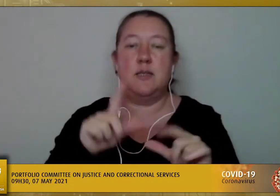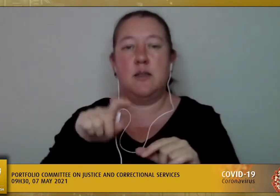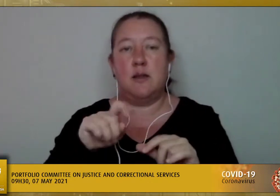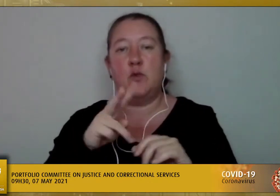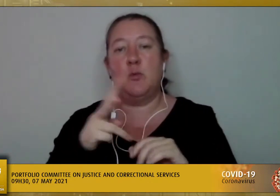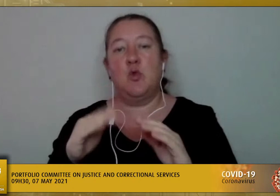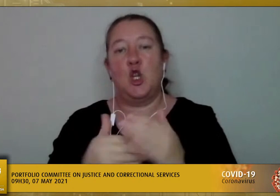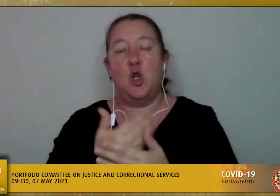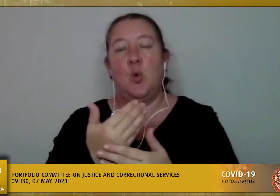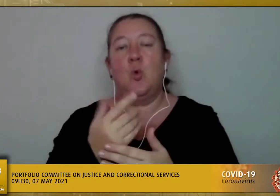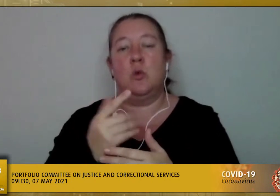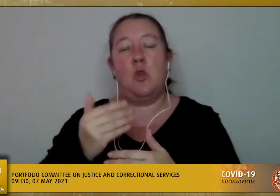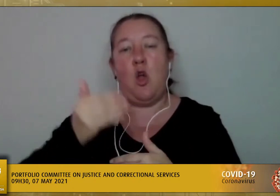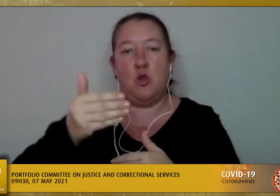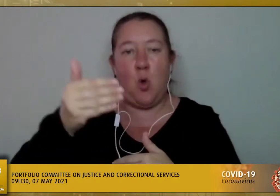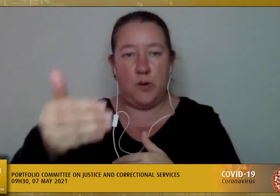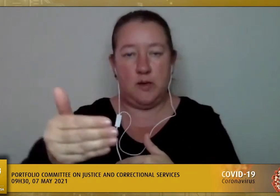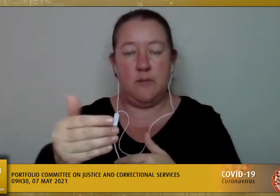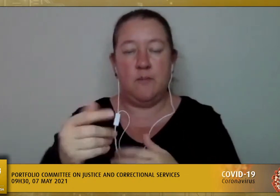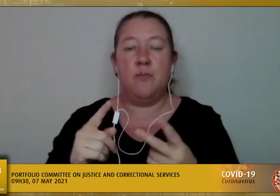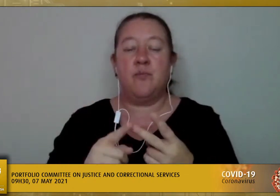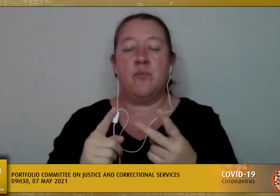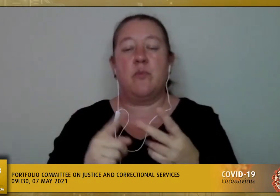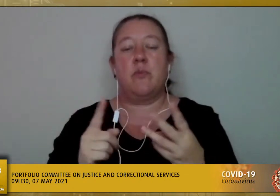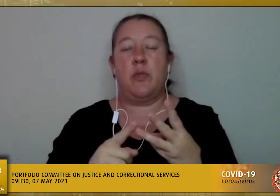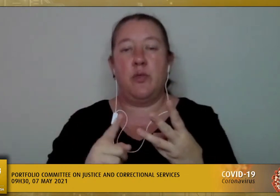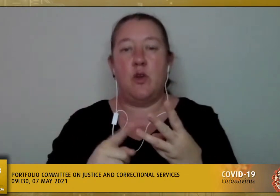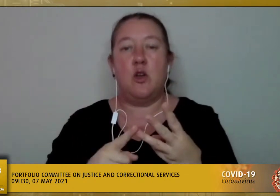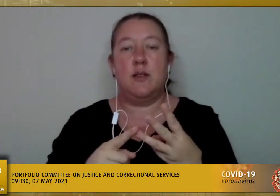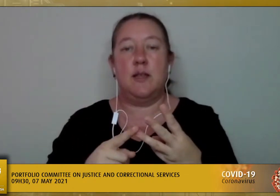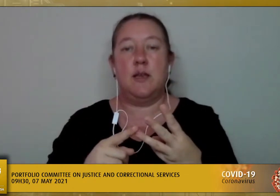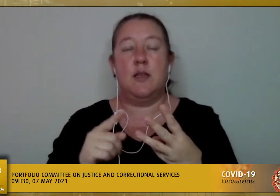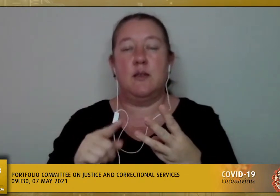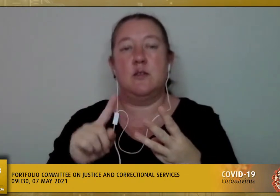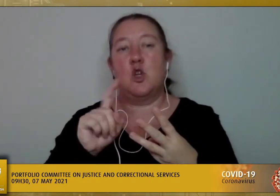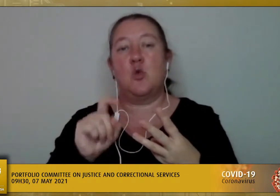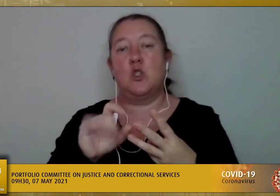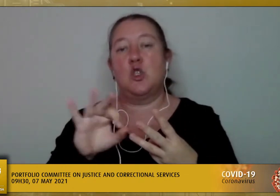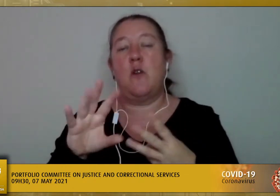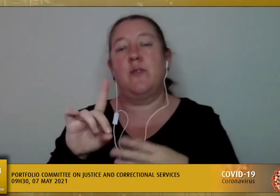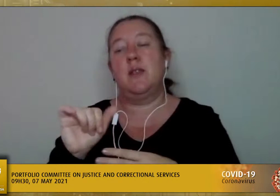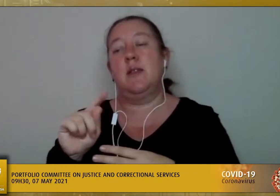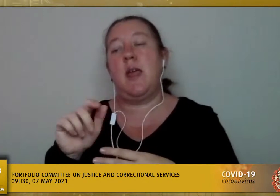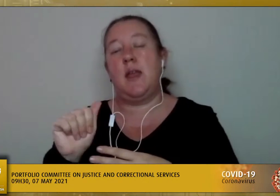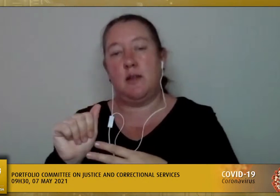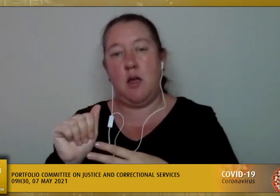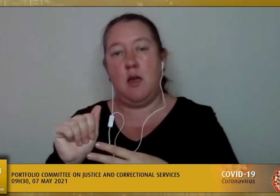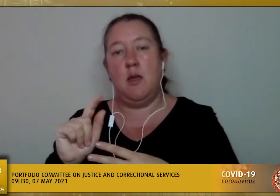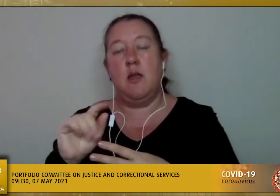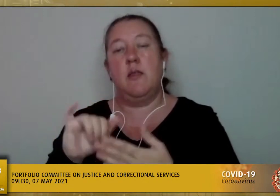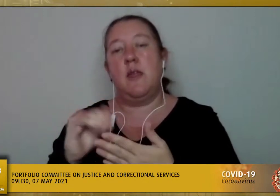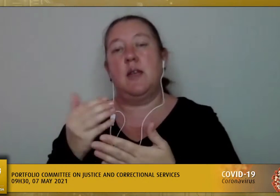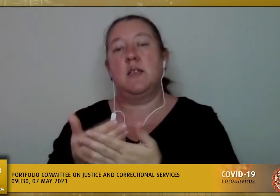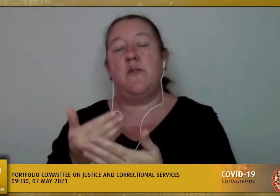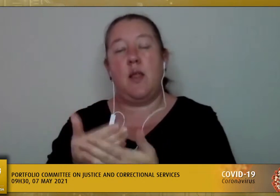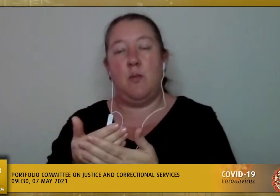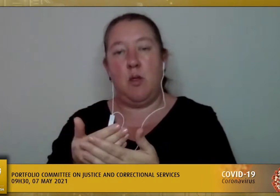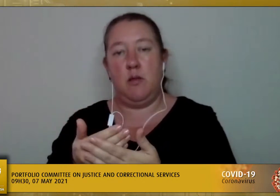renewed on an ongoing basis and then thirdly there's the the question of the data that is available